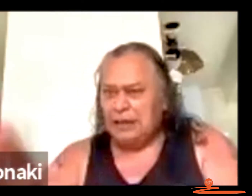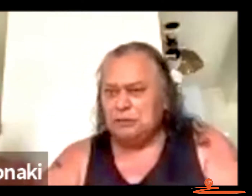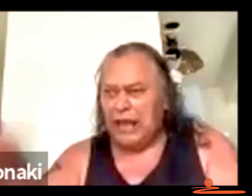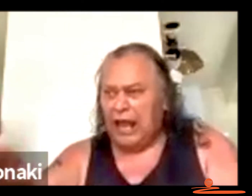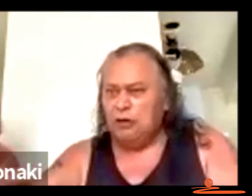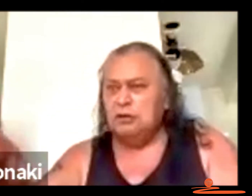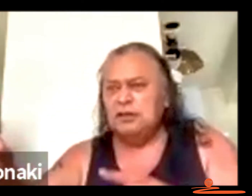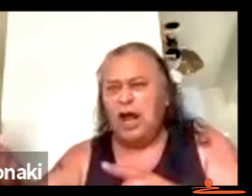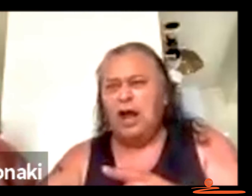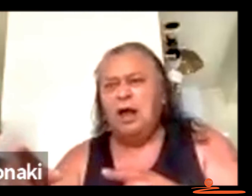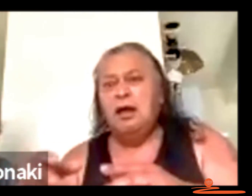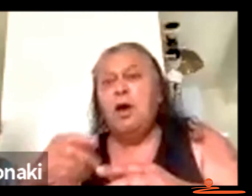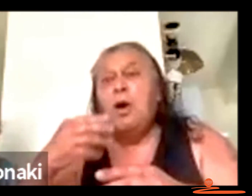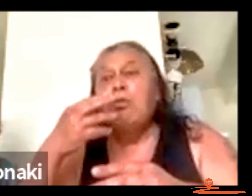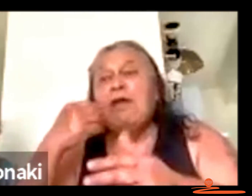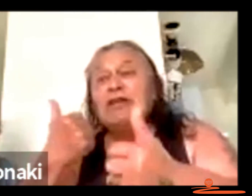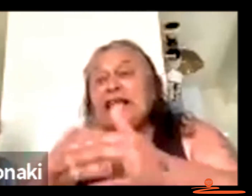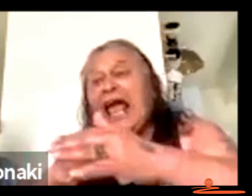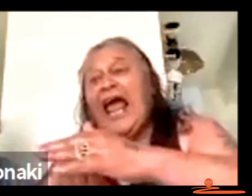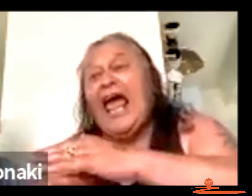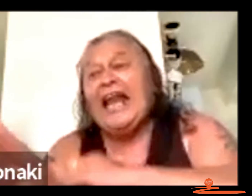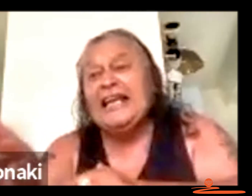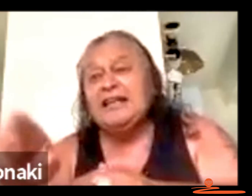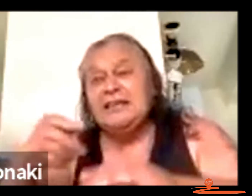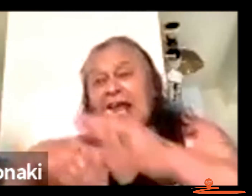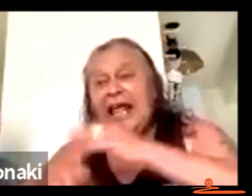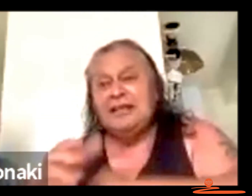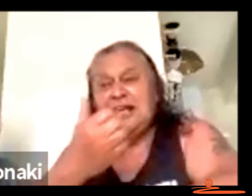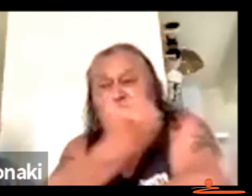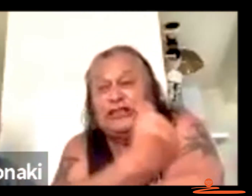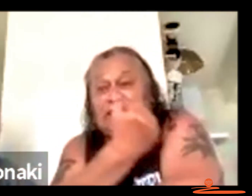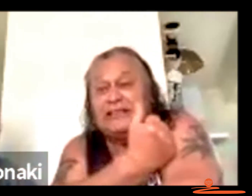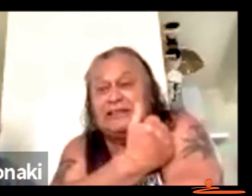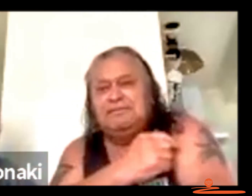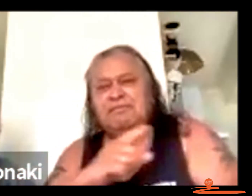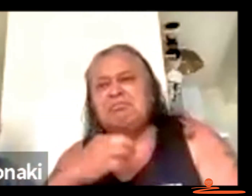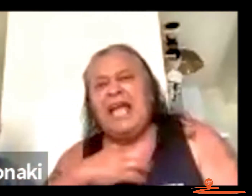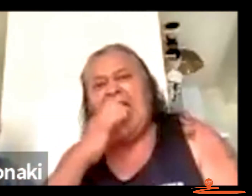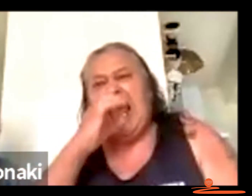aggro towards me, and I tried to say to him, calm down. And so